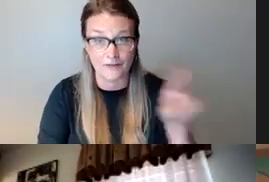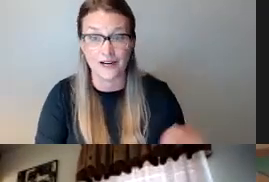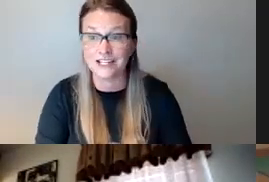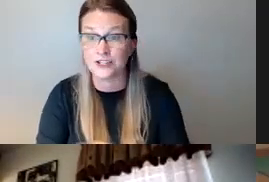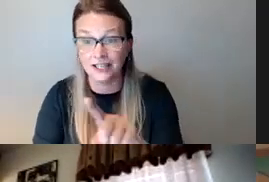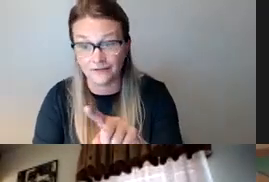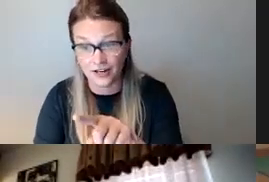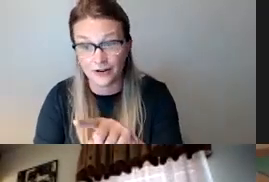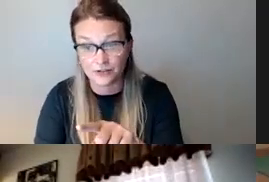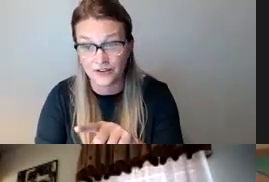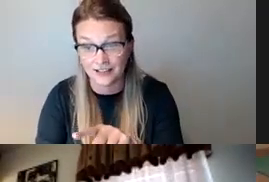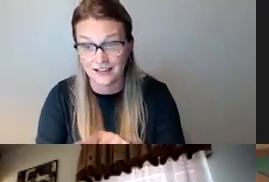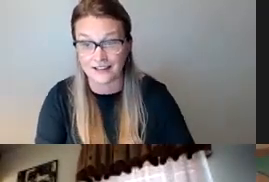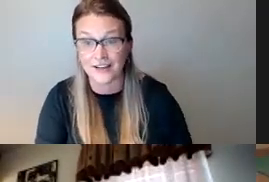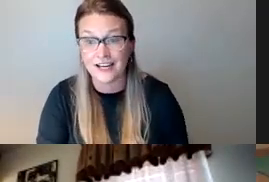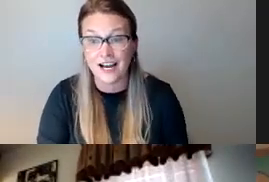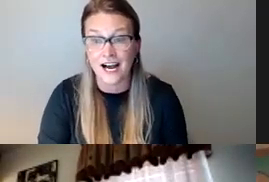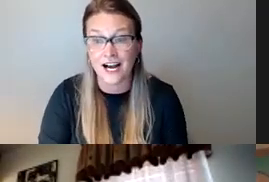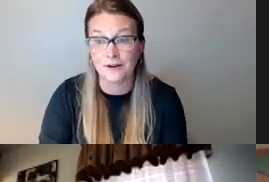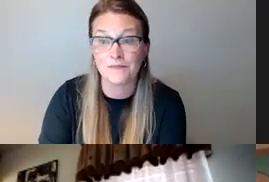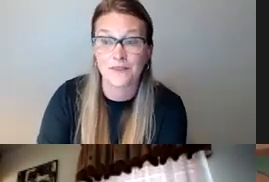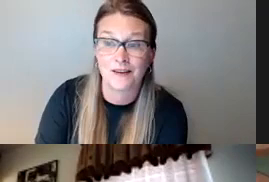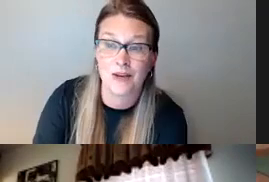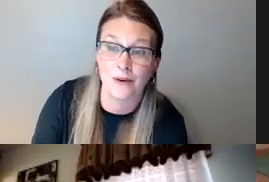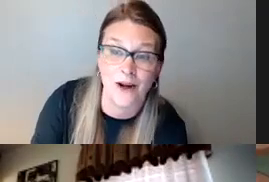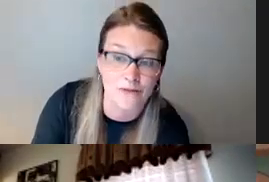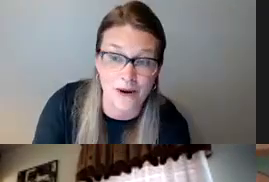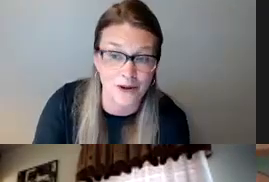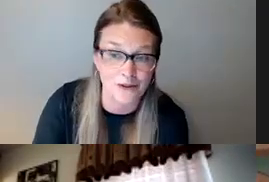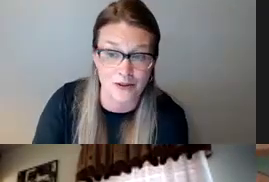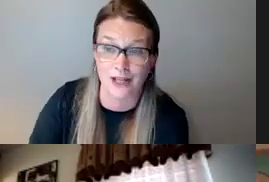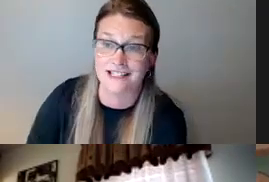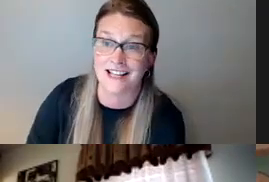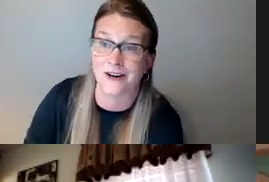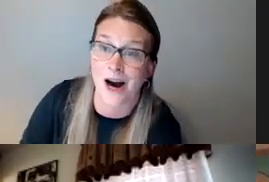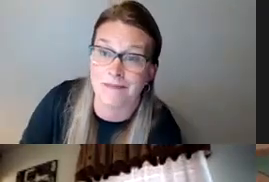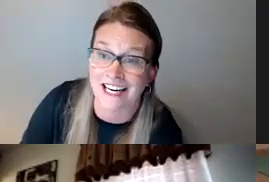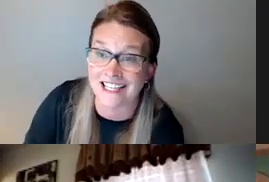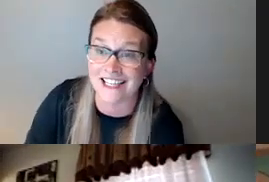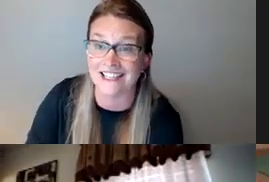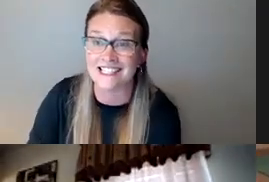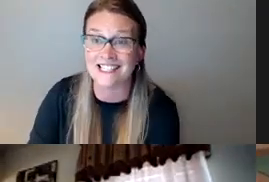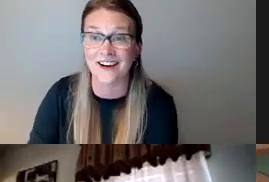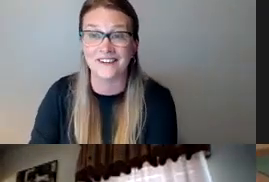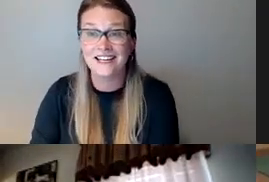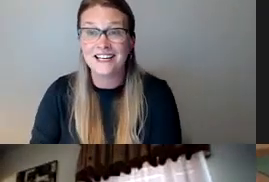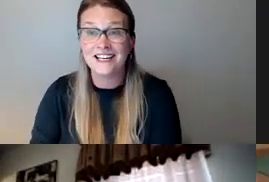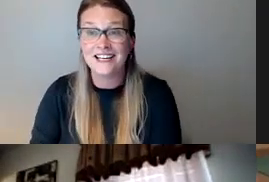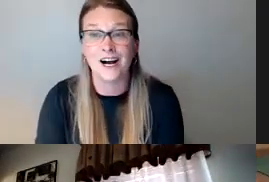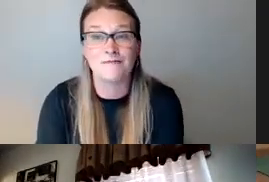it is you live. I noticed we've got a lot of people from all over the place that are commenting in here, and so